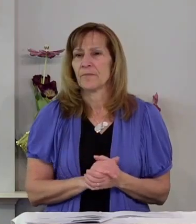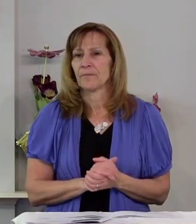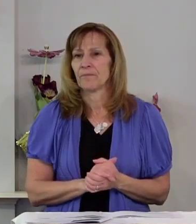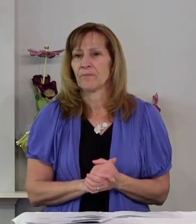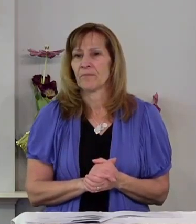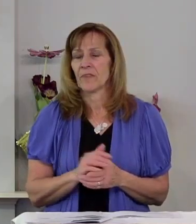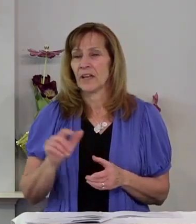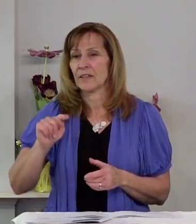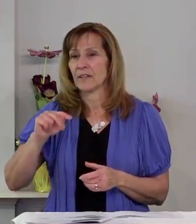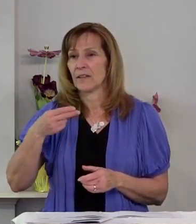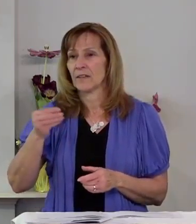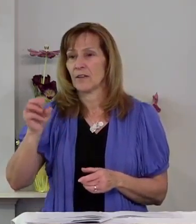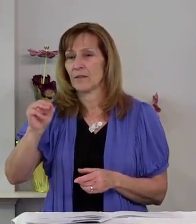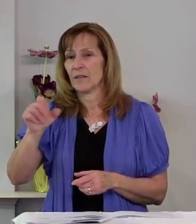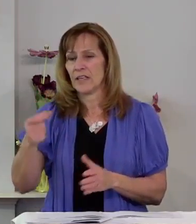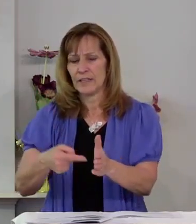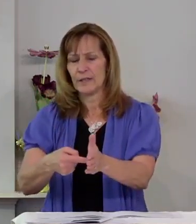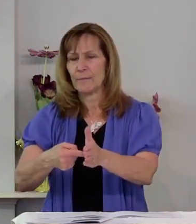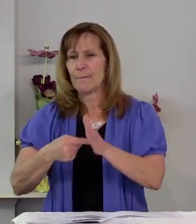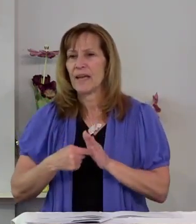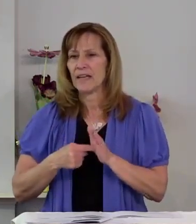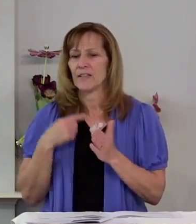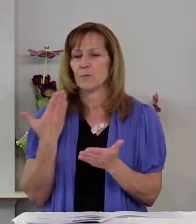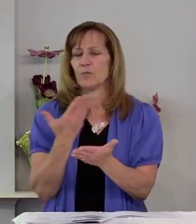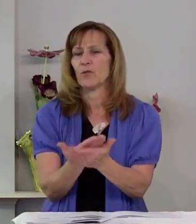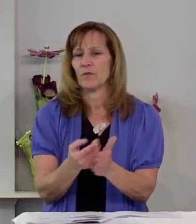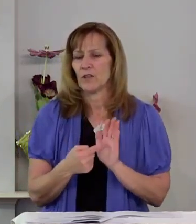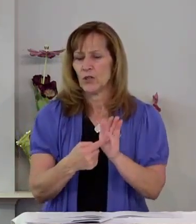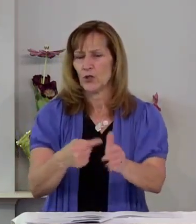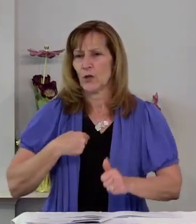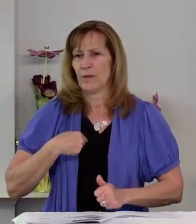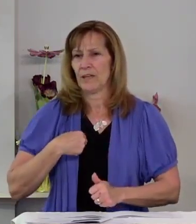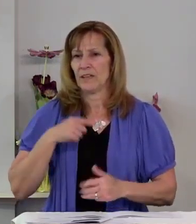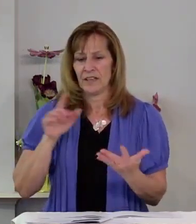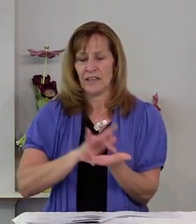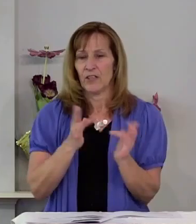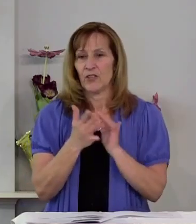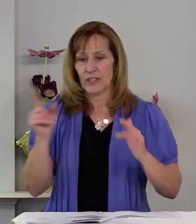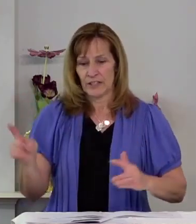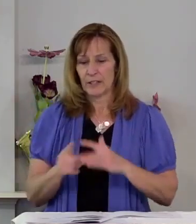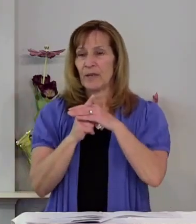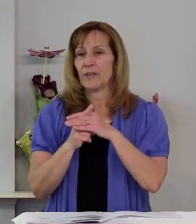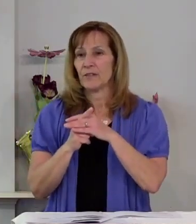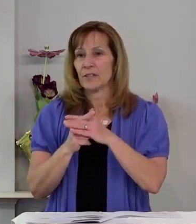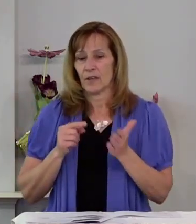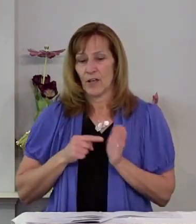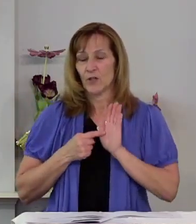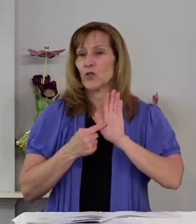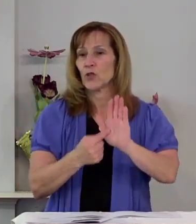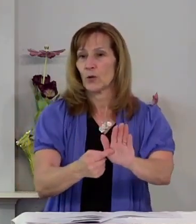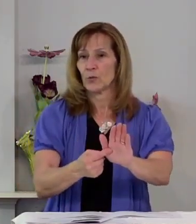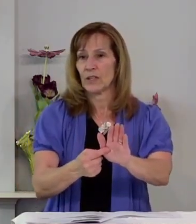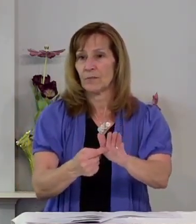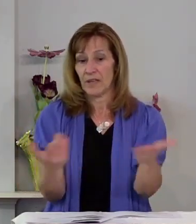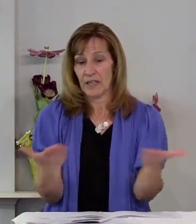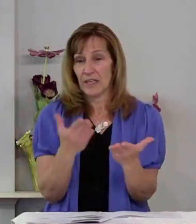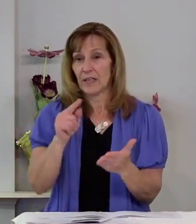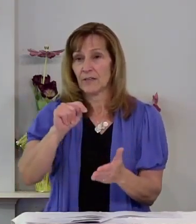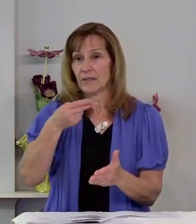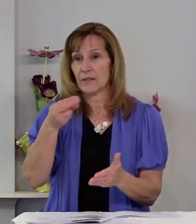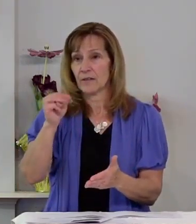And so Thomas demands proof. And Jesus appears and gives him proof. Here,